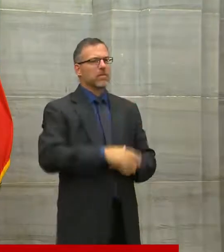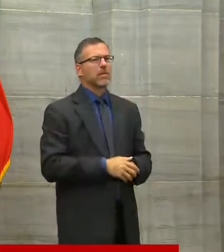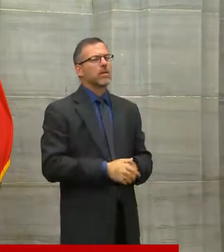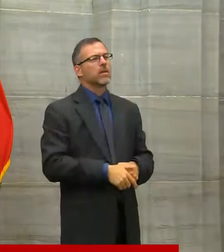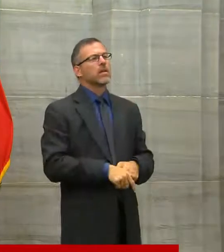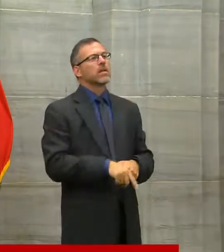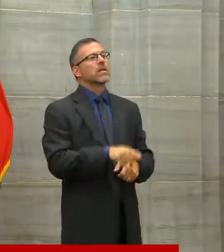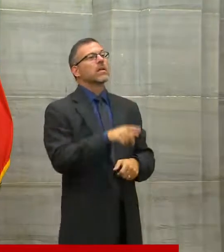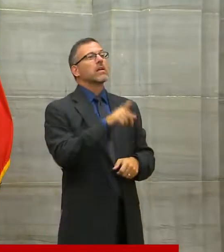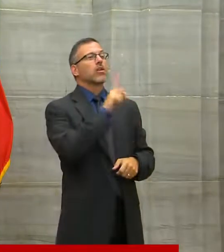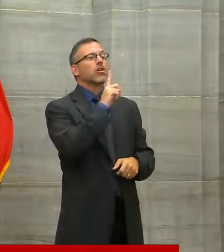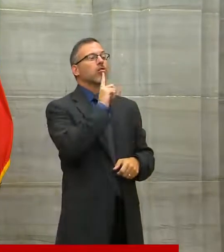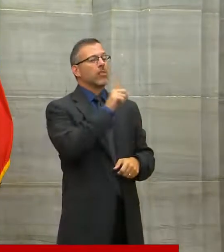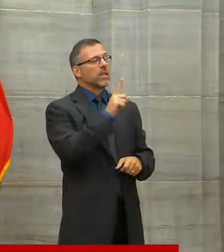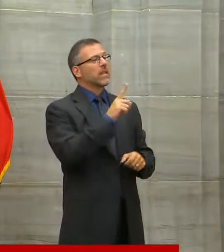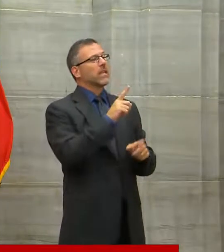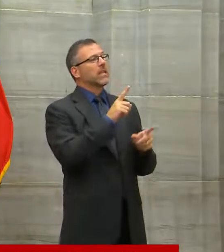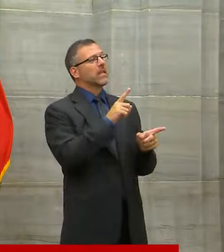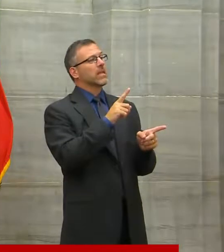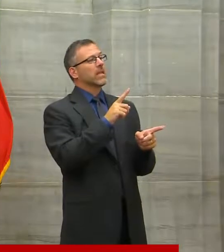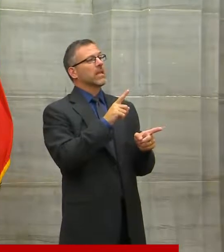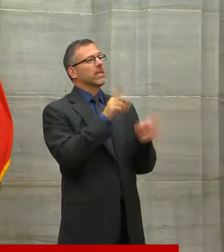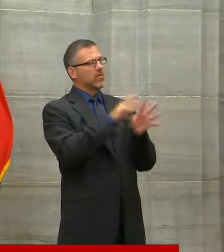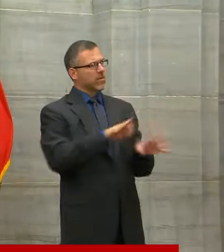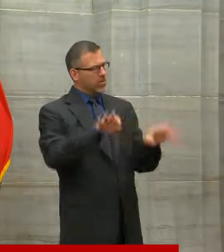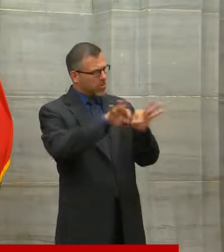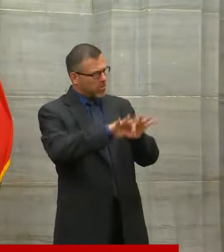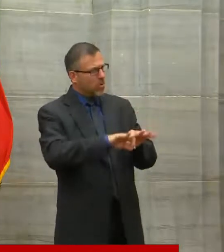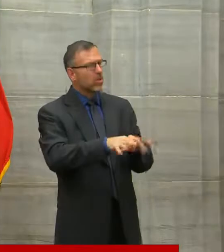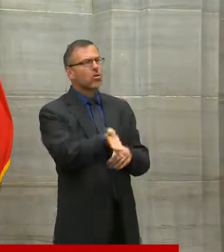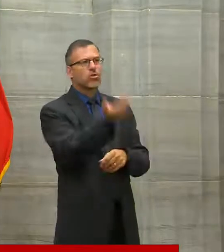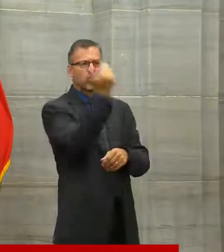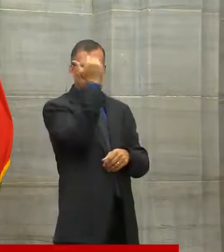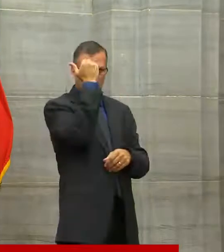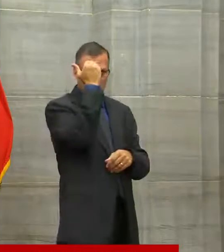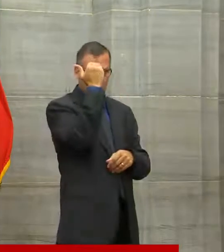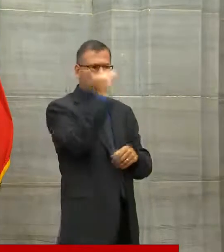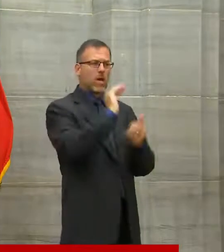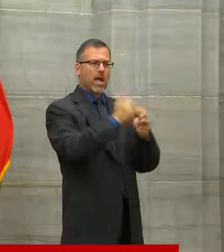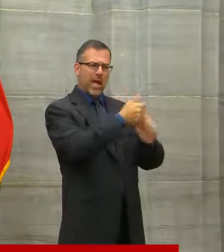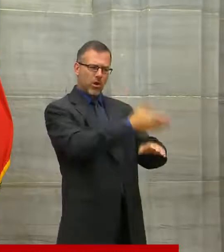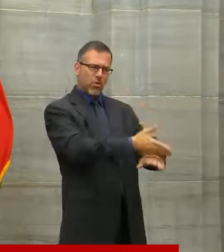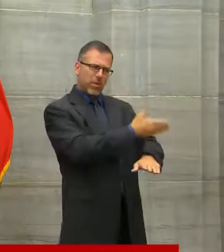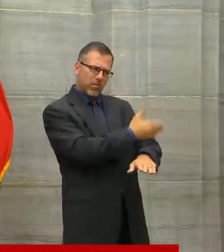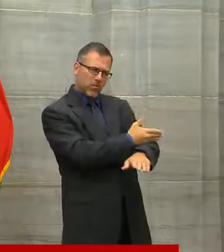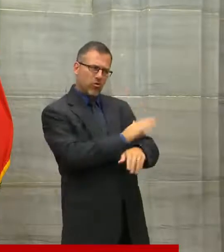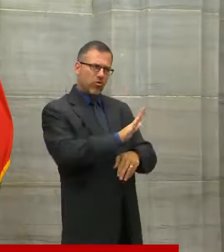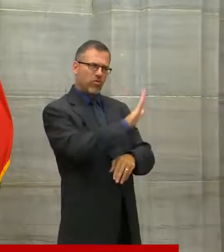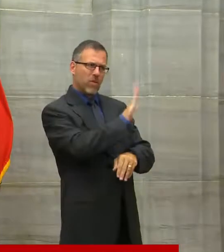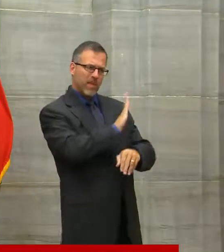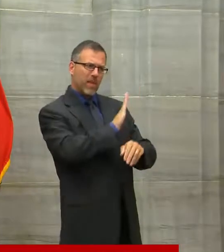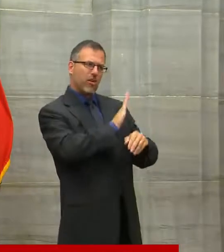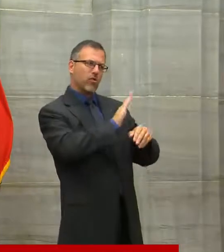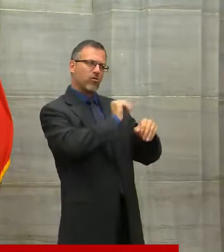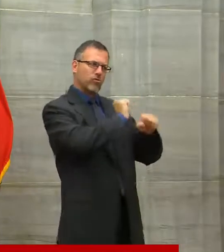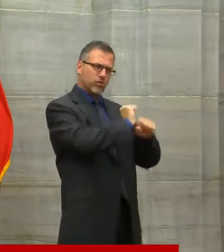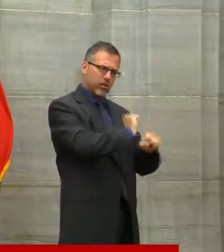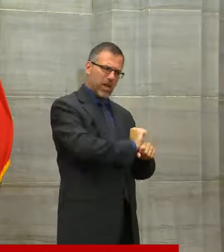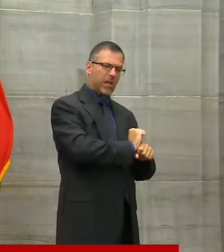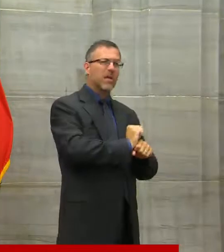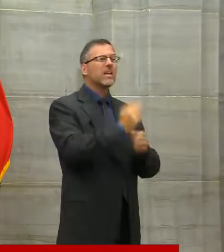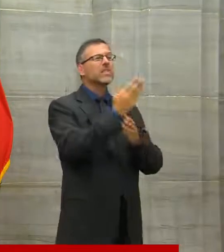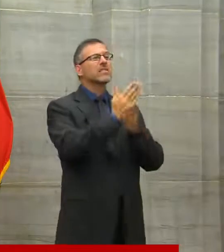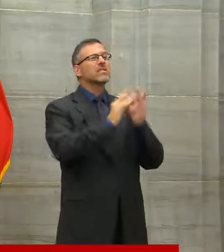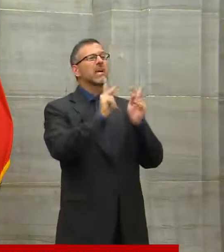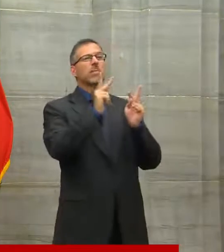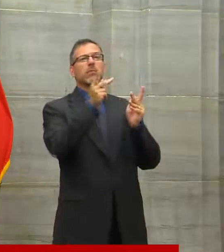between meaningful reform and meaningless attempts to defund the police or any other unrealistic